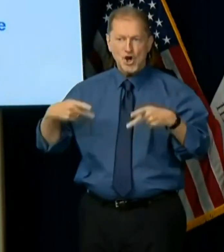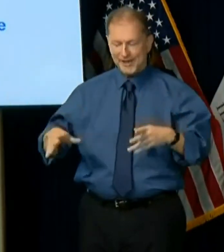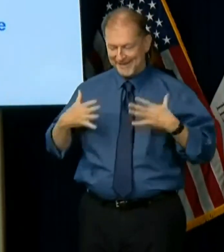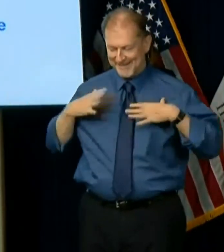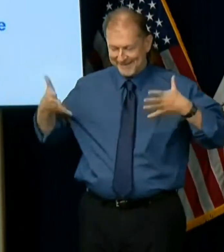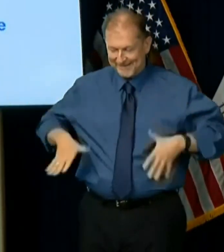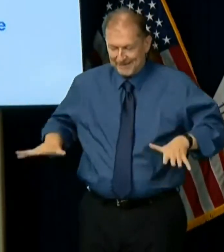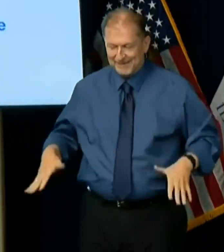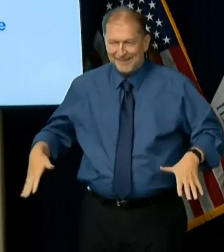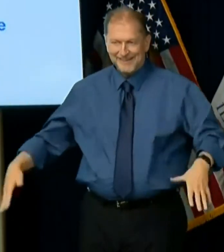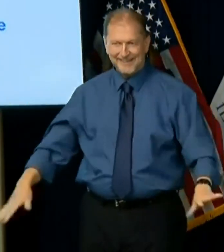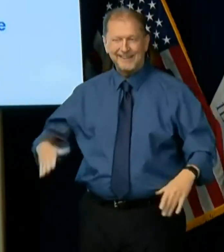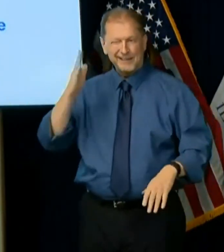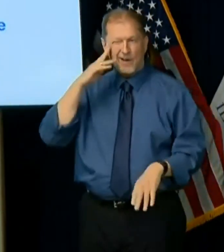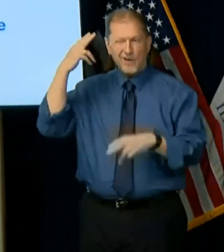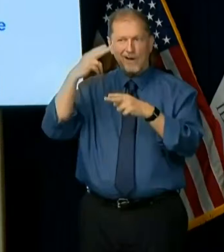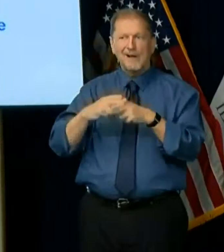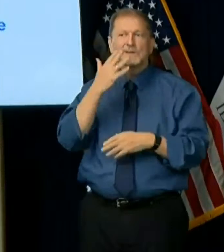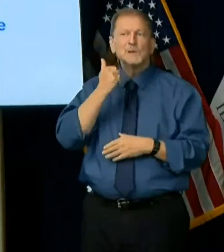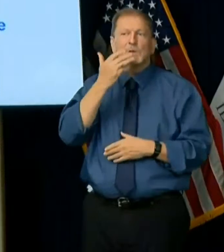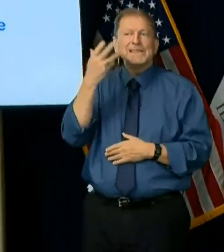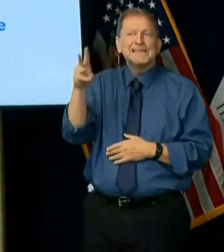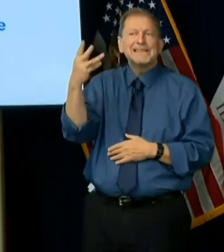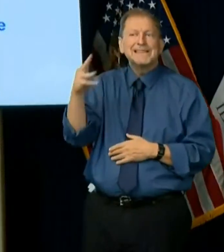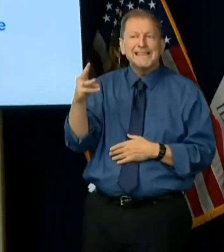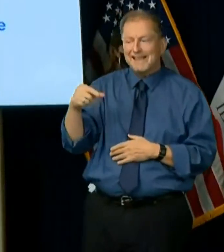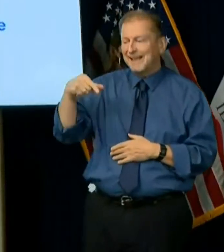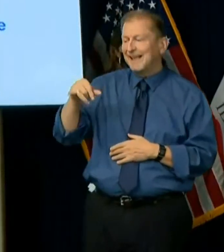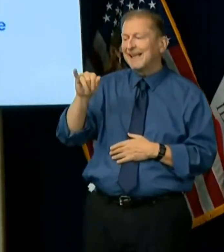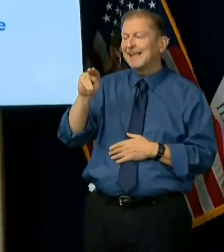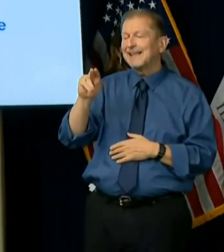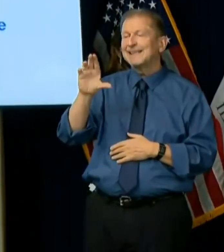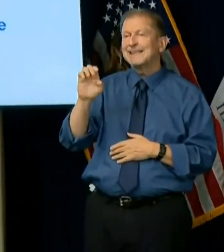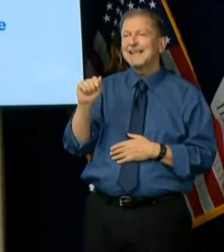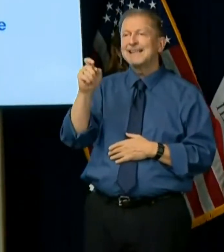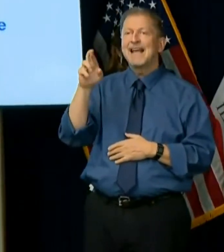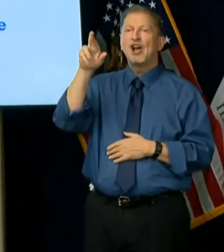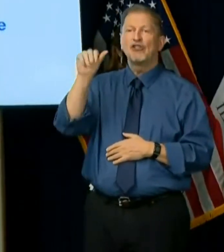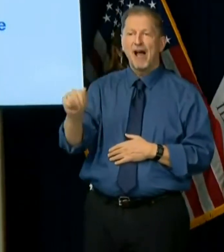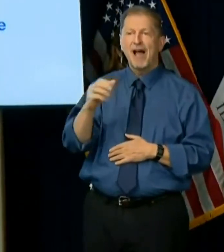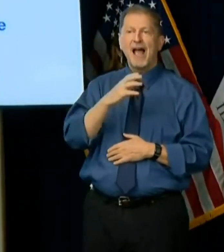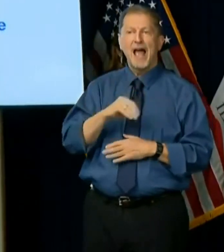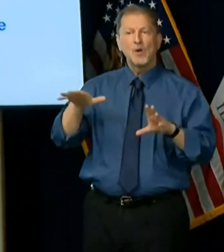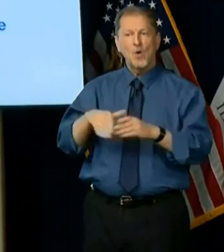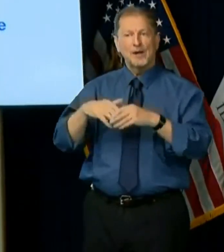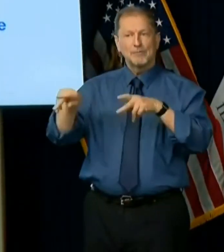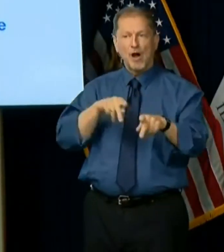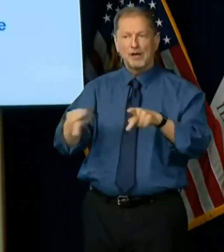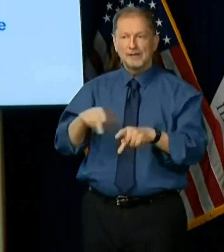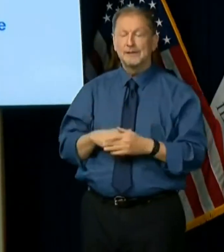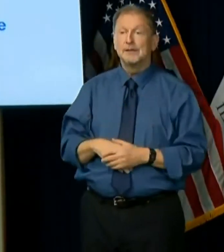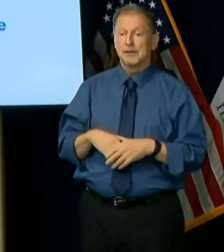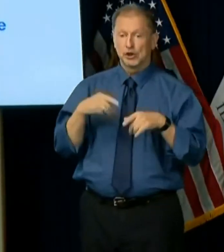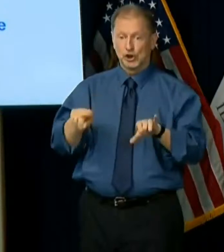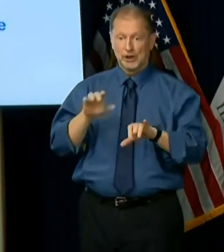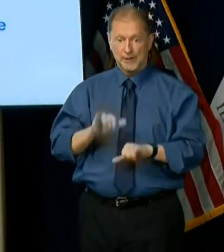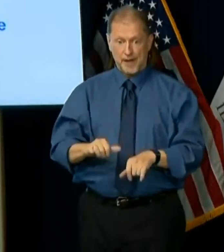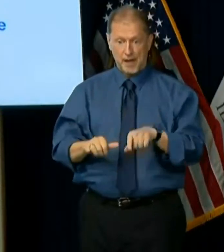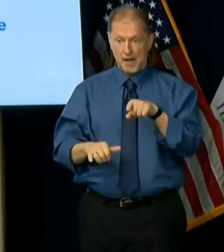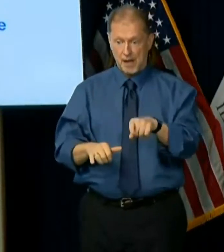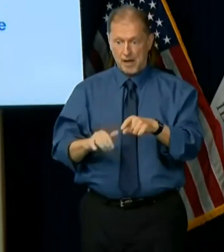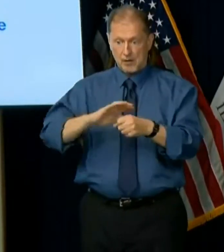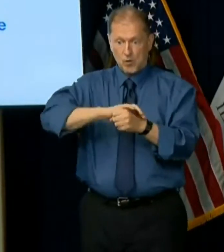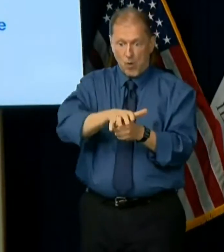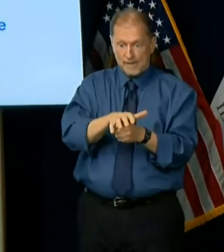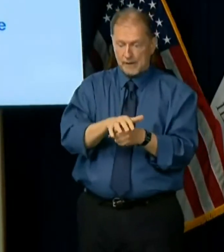forced many to cancel wedding and family parties ahead of the busy summer season, Tanya faced many canceled